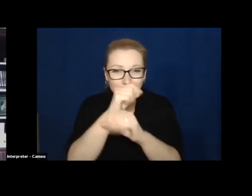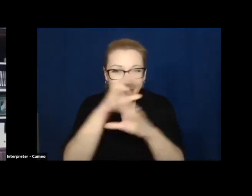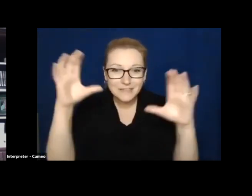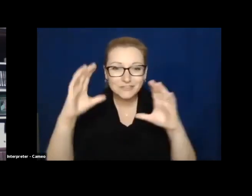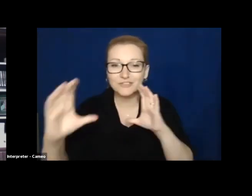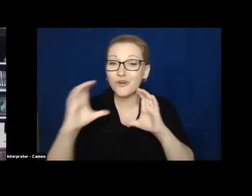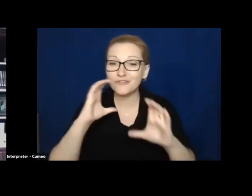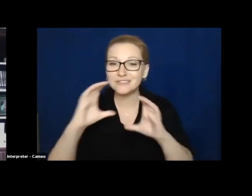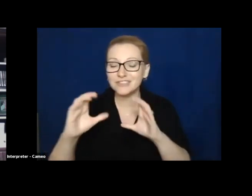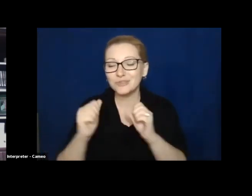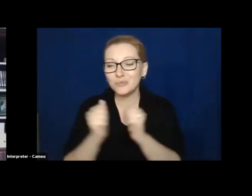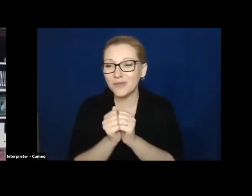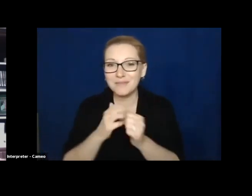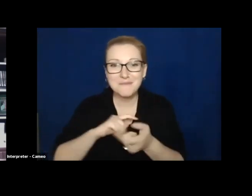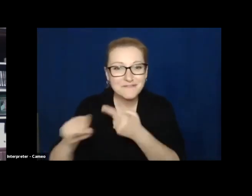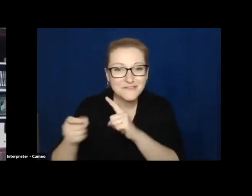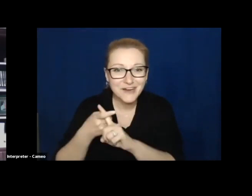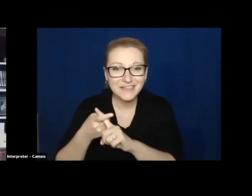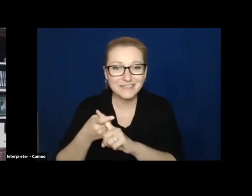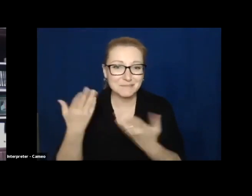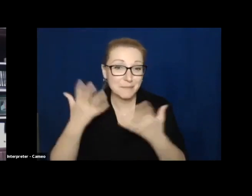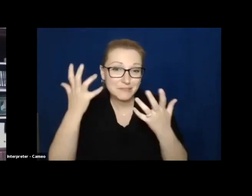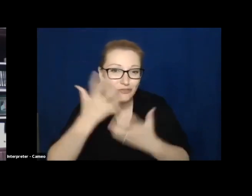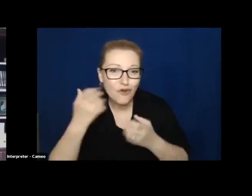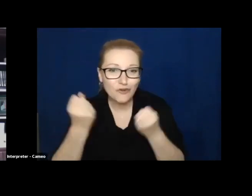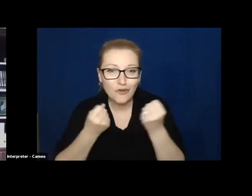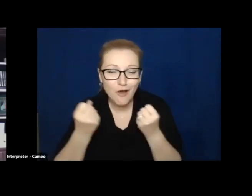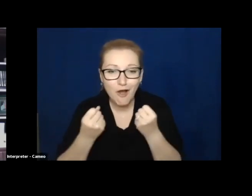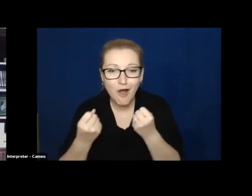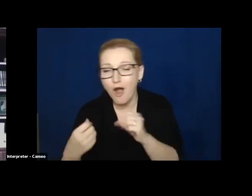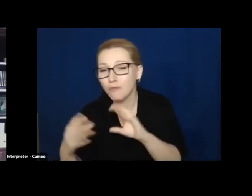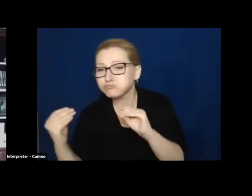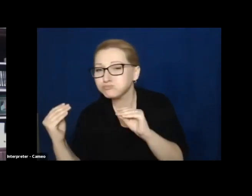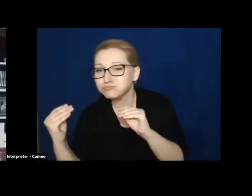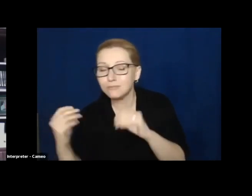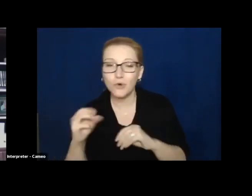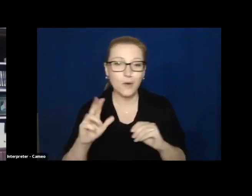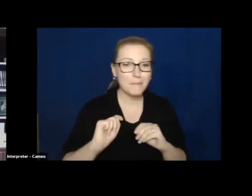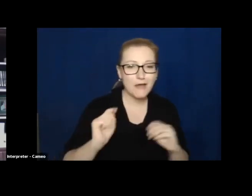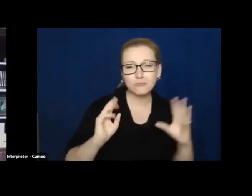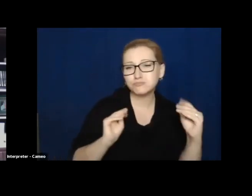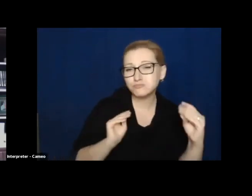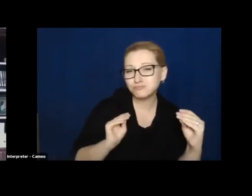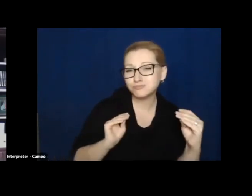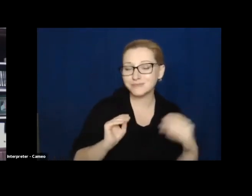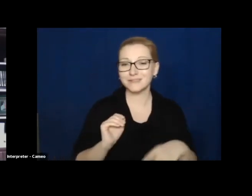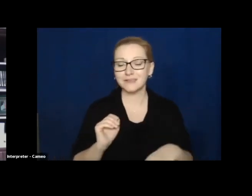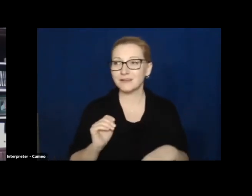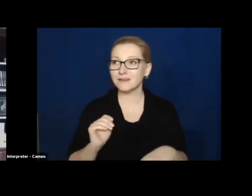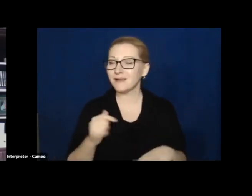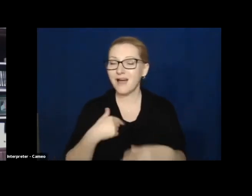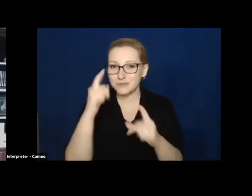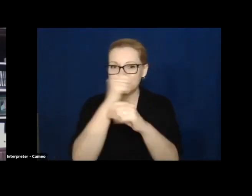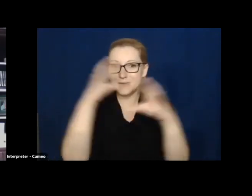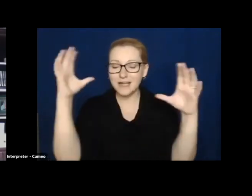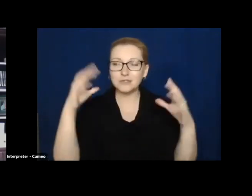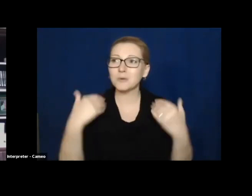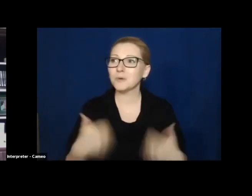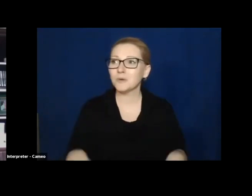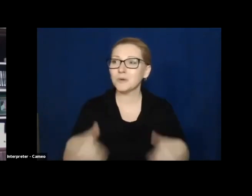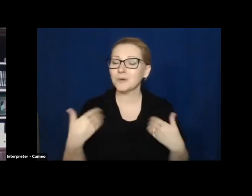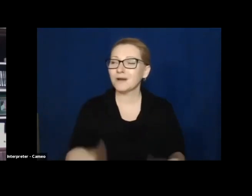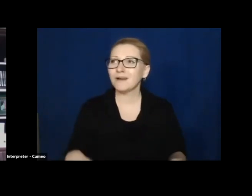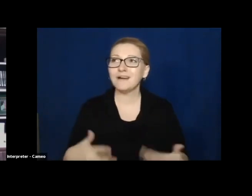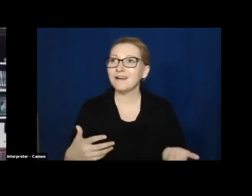with girlfriends, either in a dark car or in the bathroom. We just chat so much. I was imagining that it was not